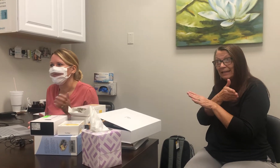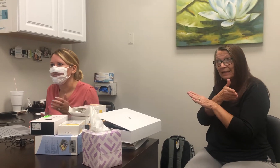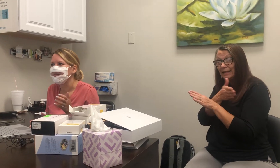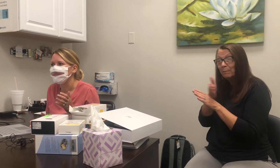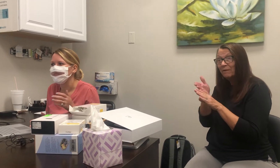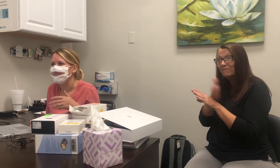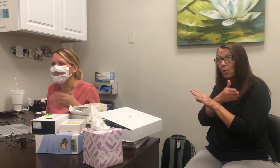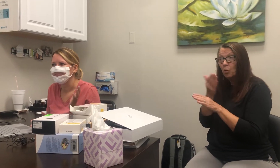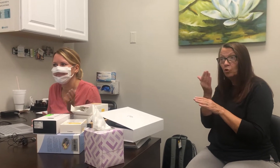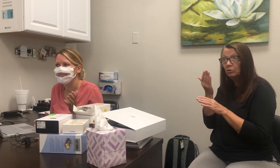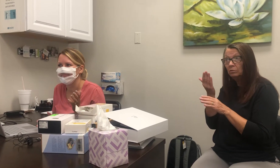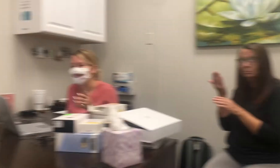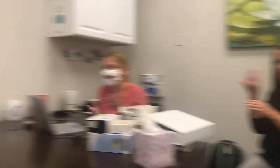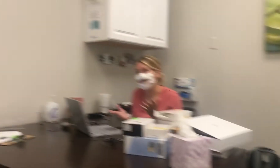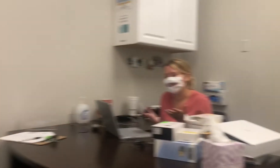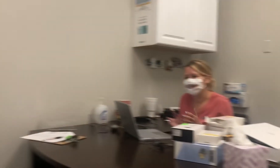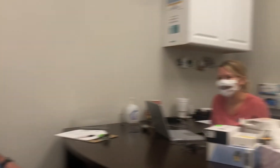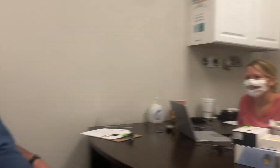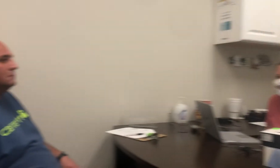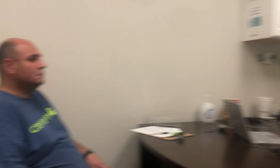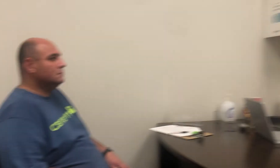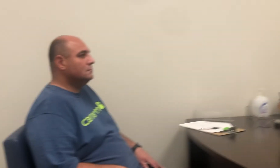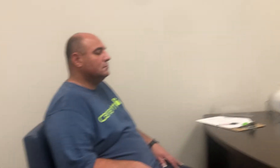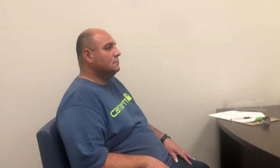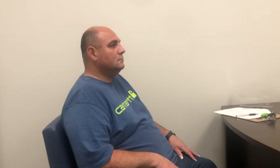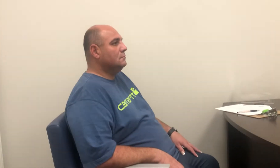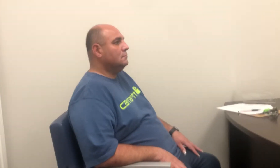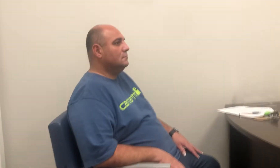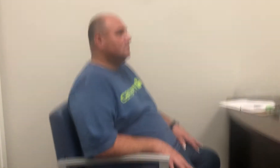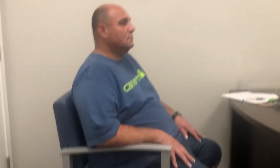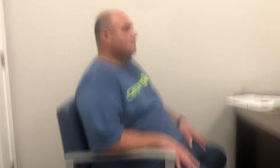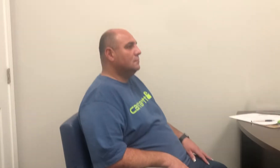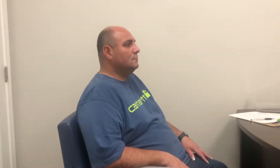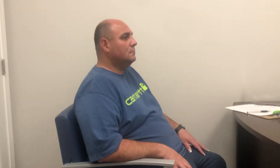previously before surgery?